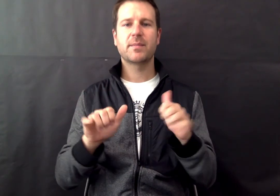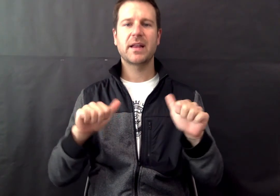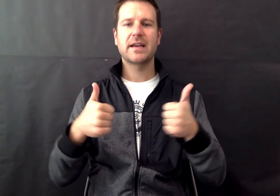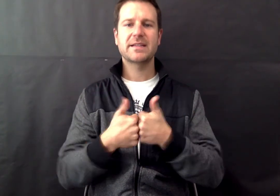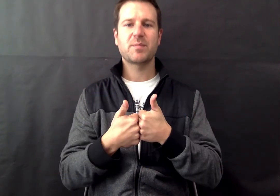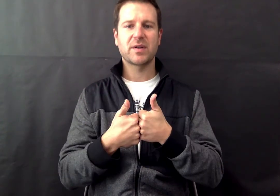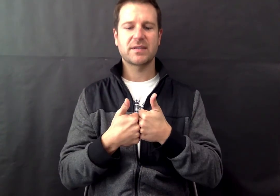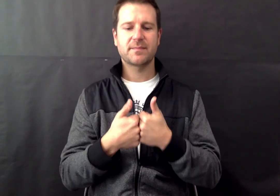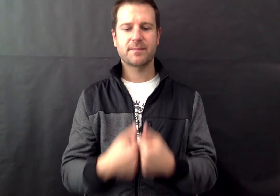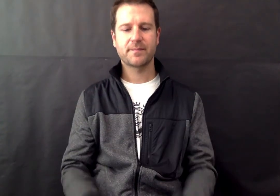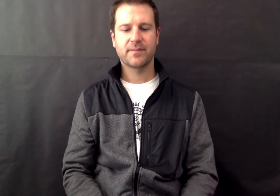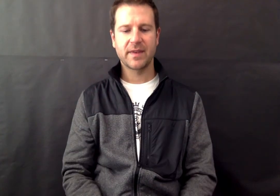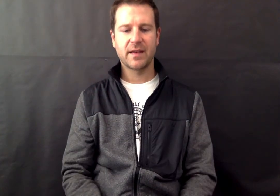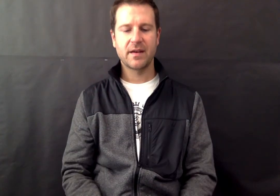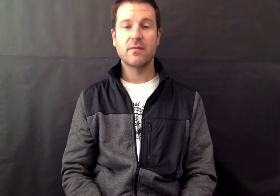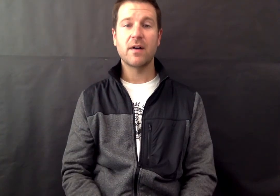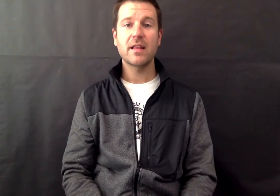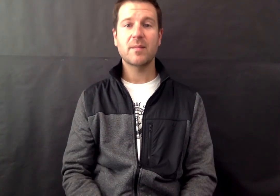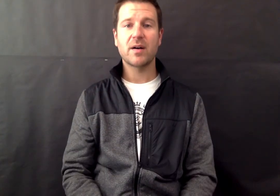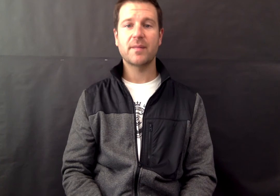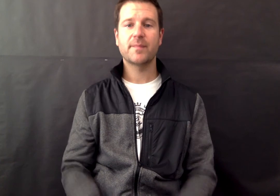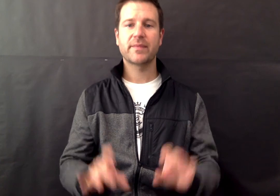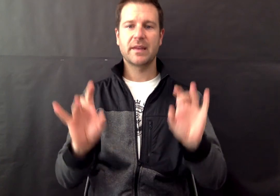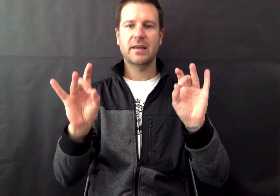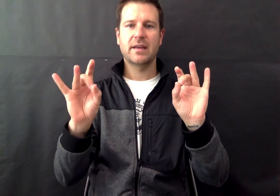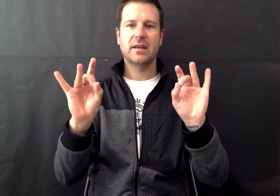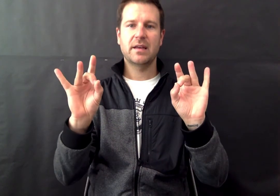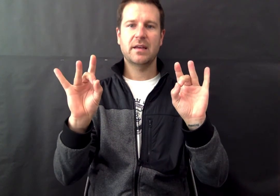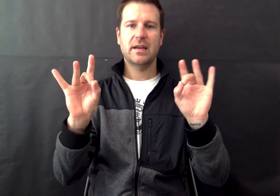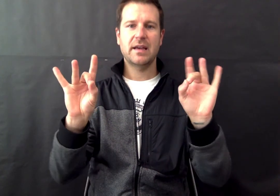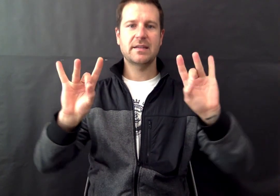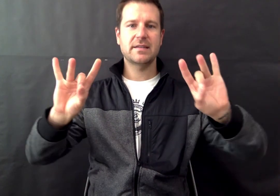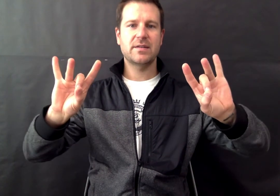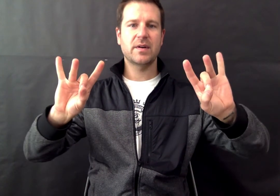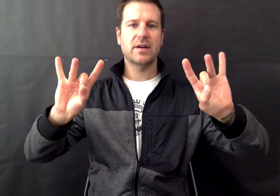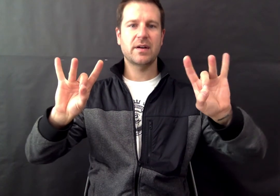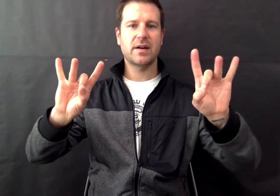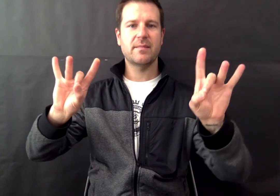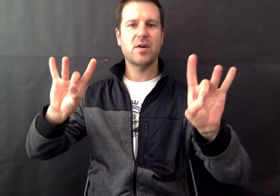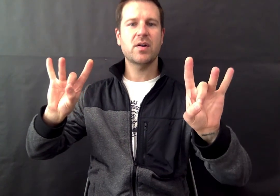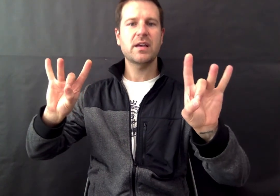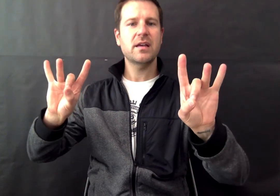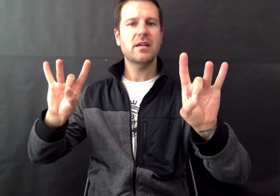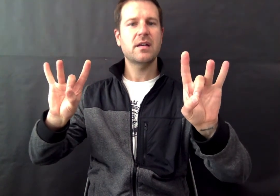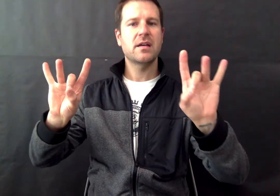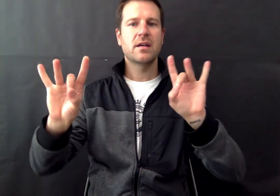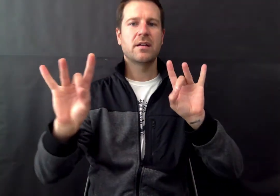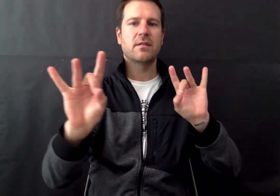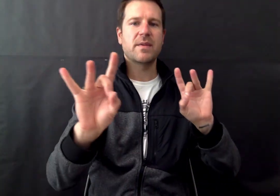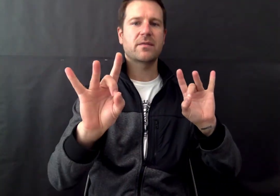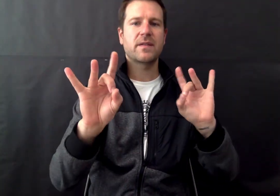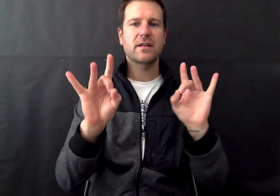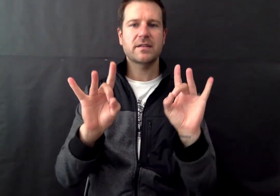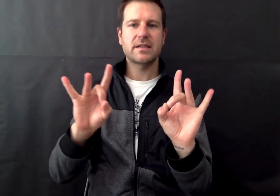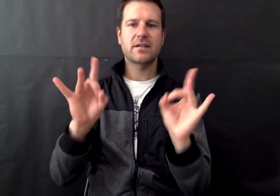Play sports. Volleyball. It's your hooking your middle fingers into your